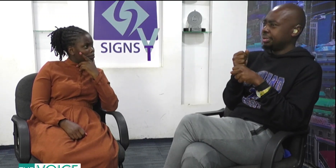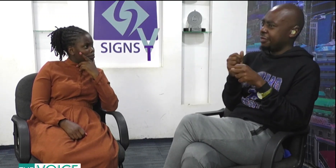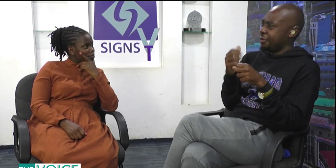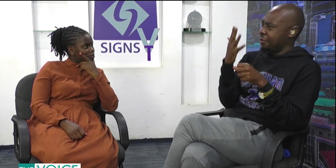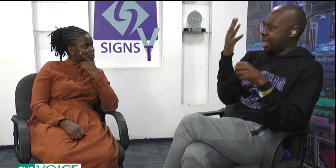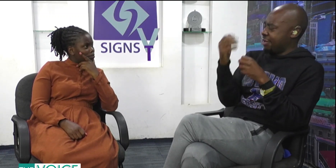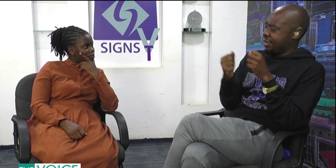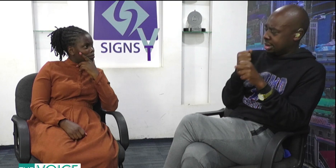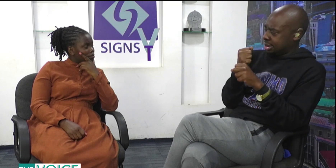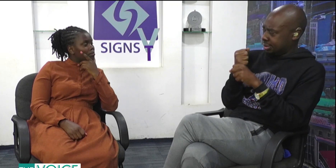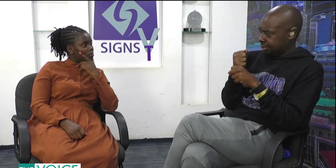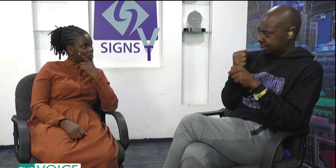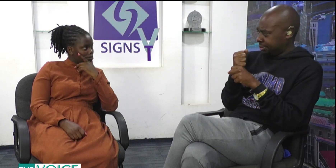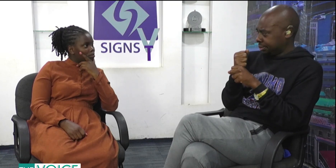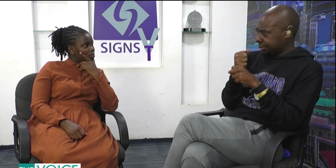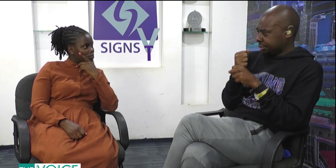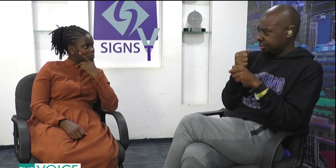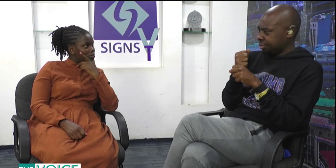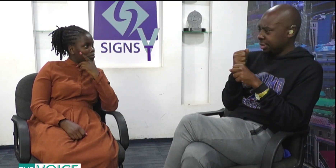I worked for 5 years.